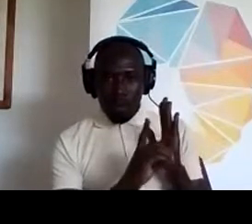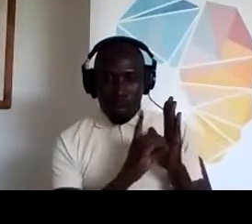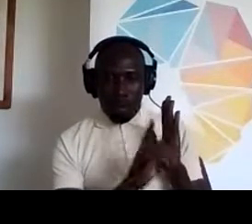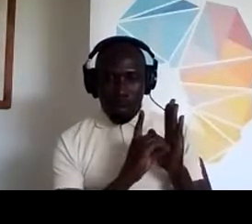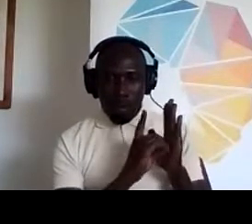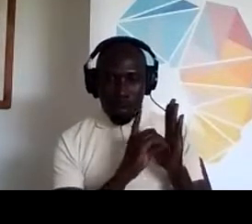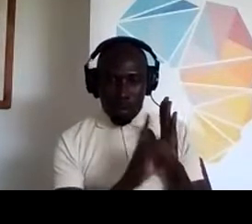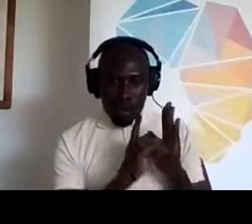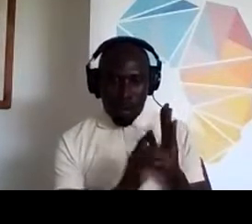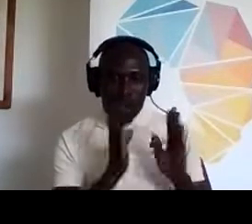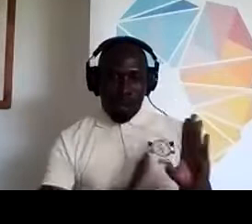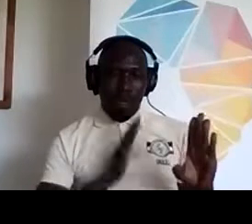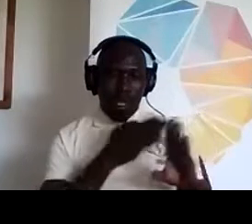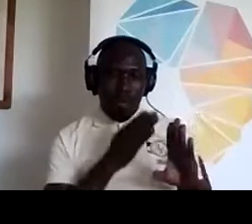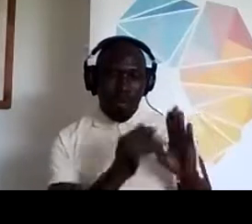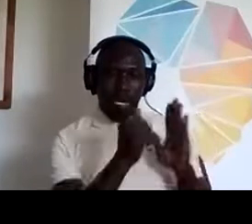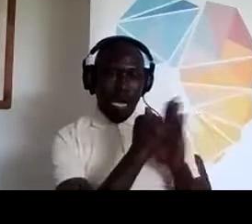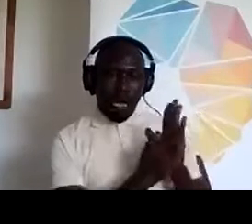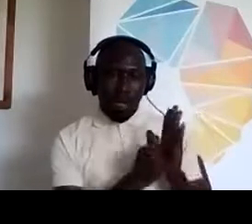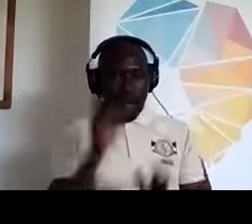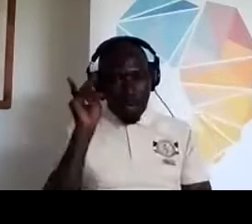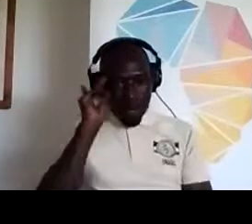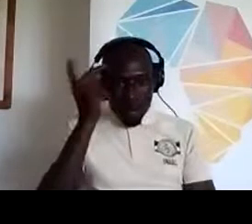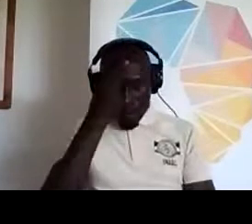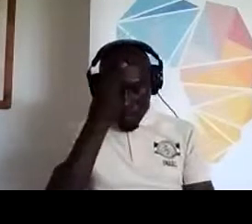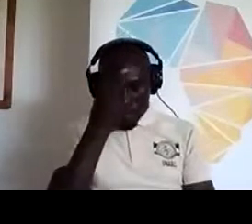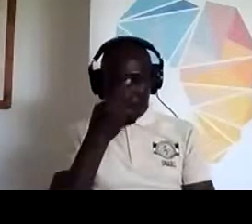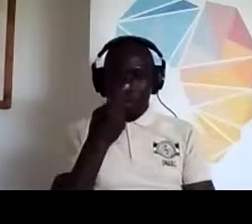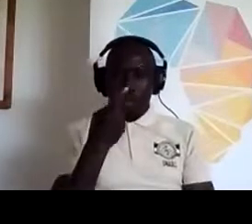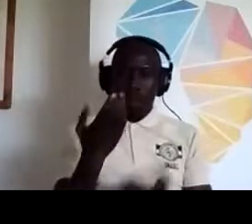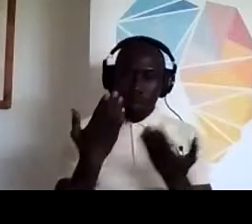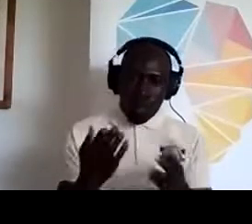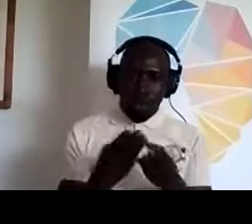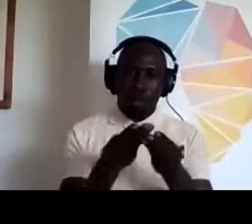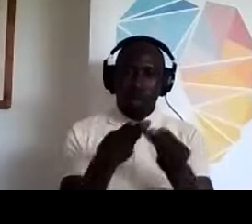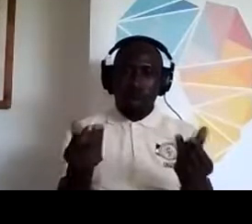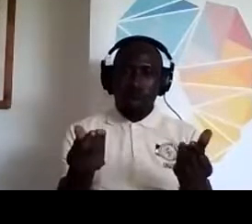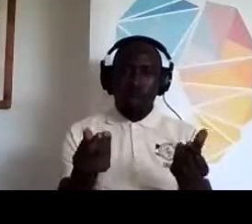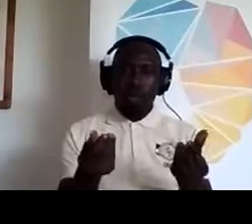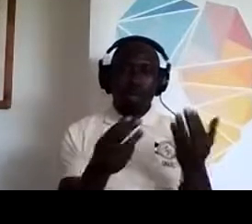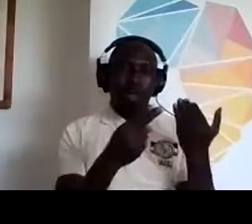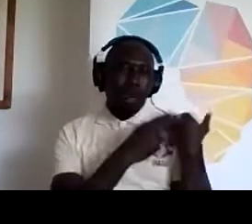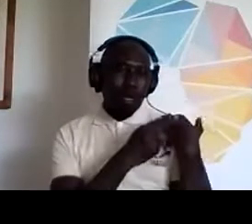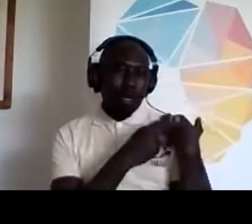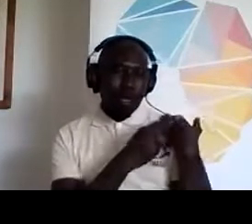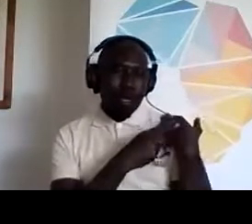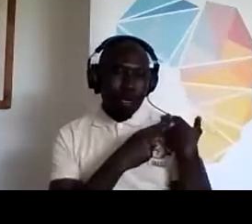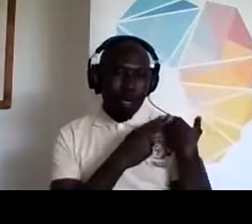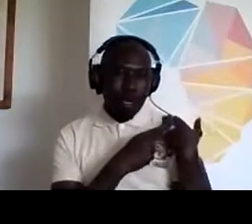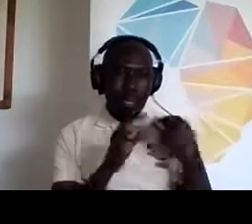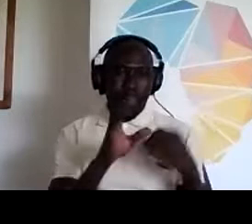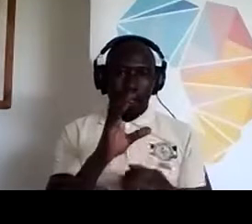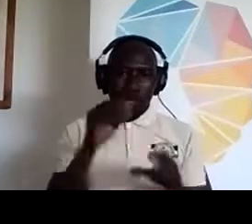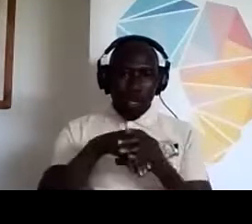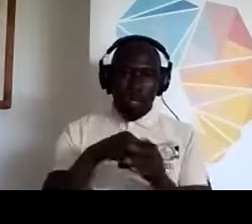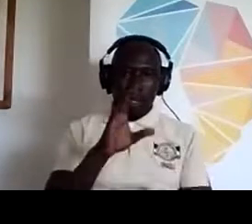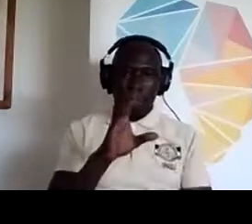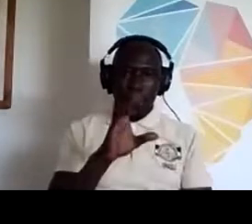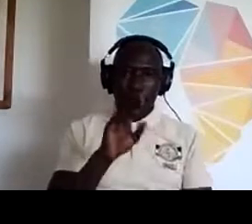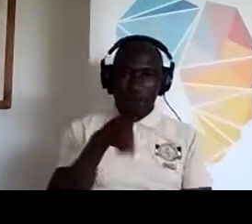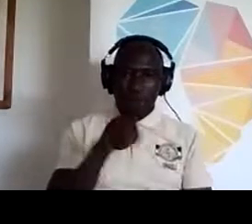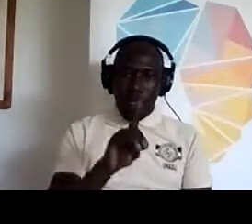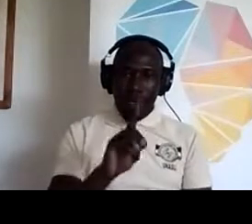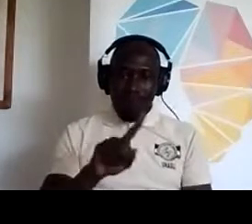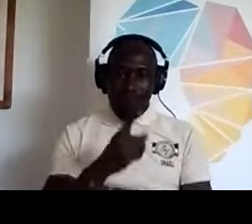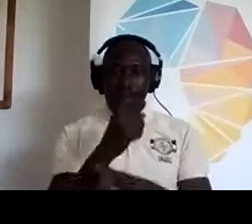a specific agenda, policy or legal agenda to address the obligations in the CRPD. So that's the first